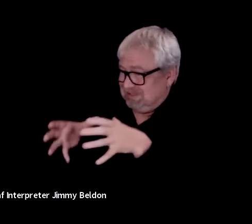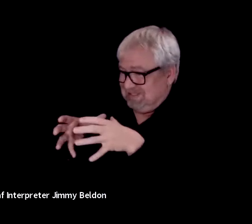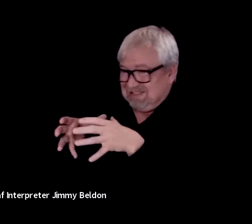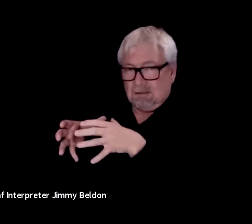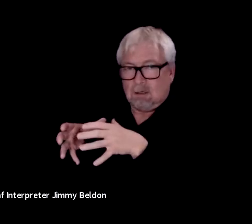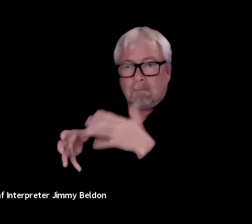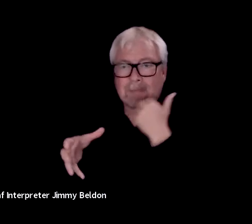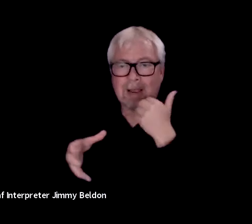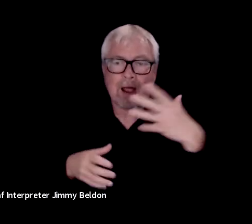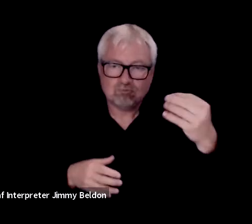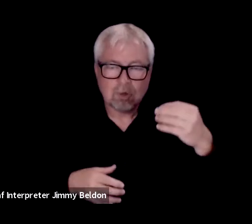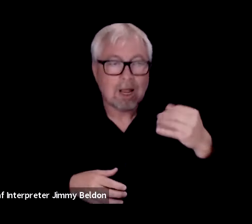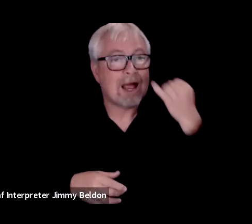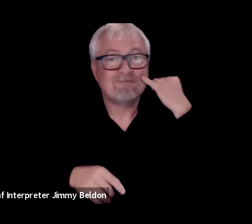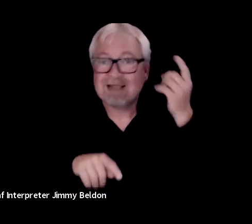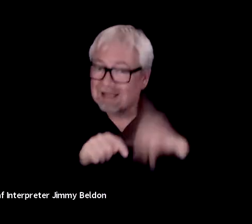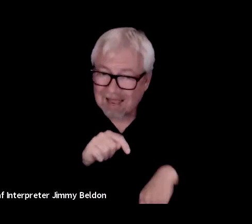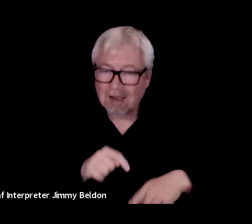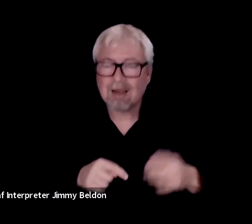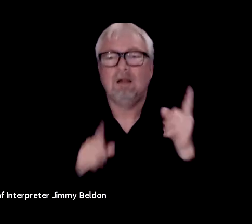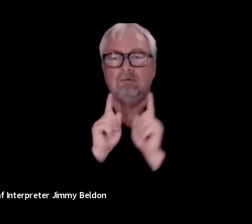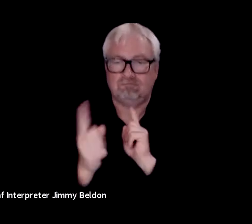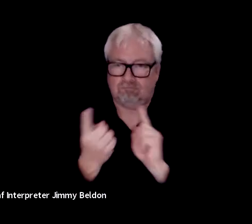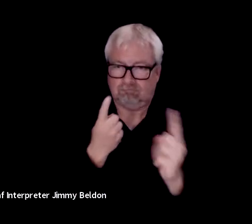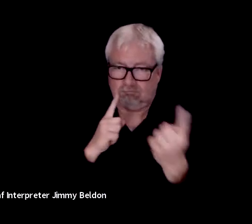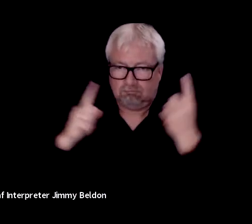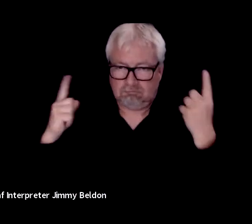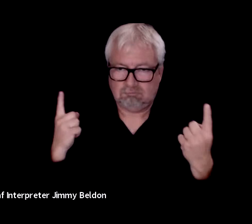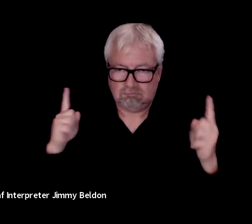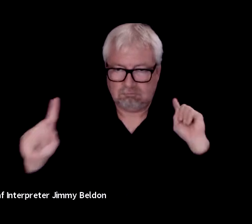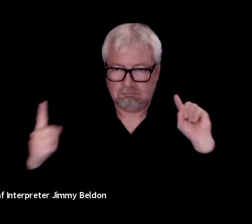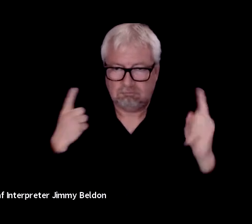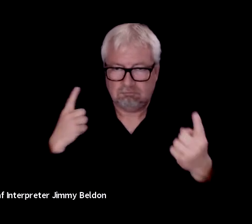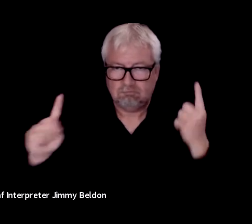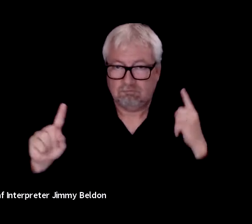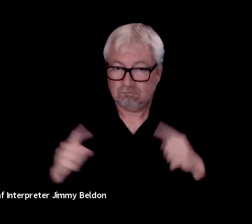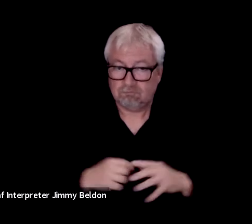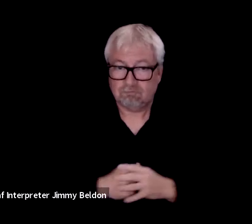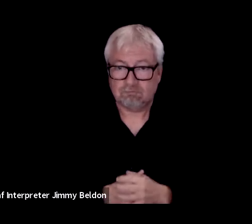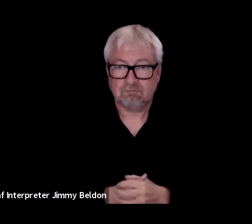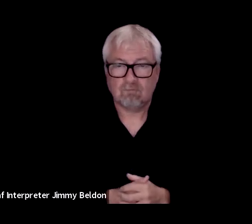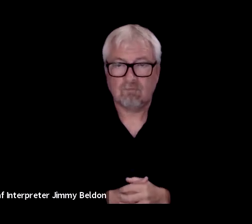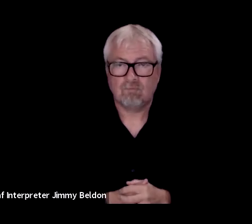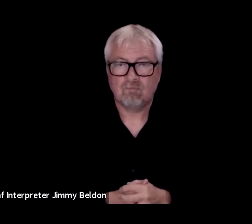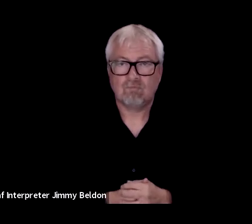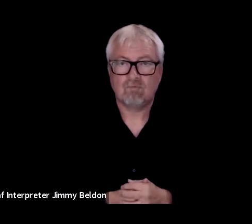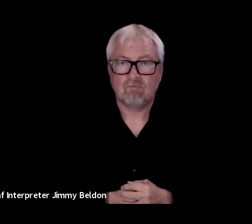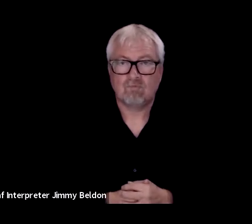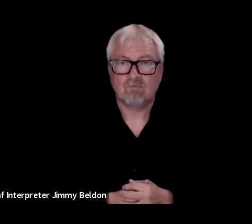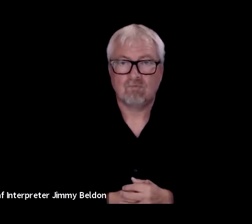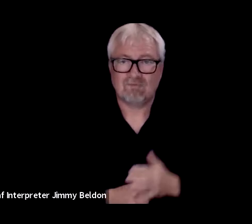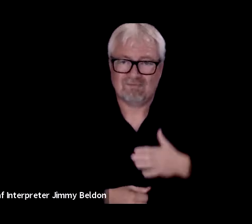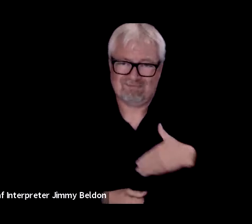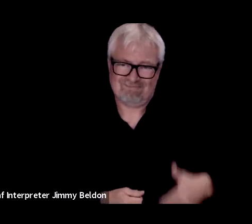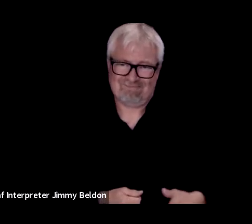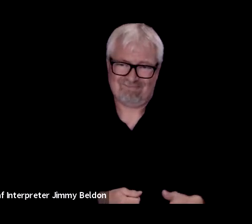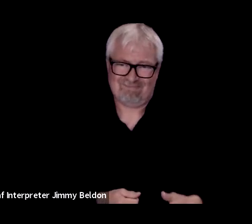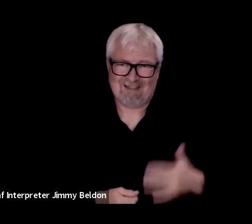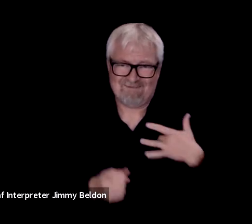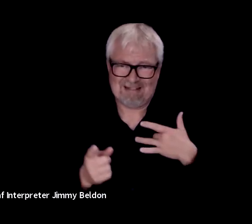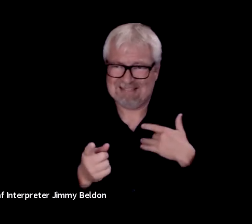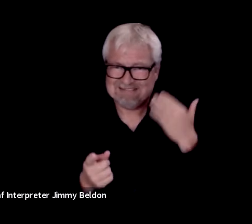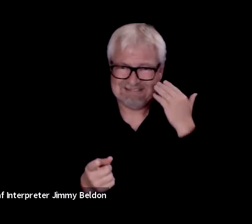people need to stay home, that people who've had exposures, and certainly people who are sick, need to